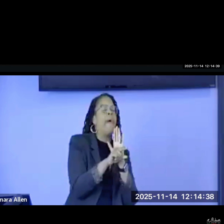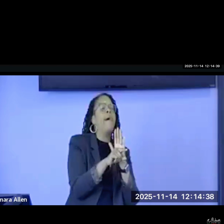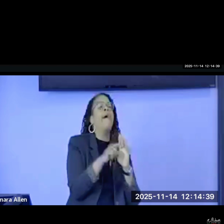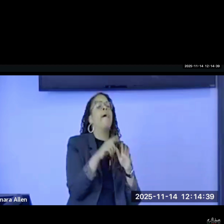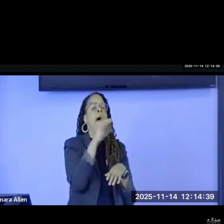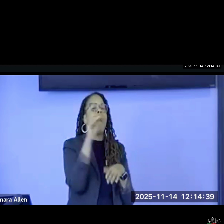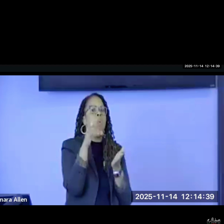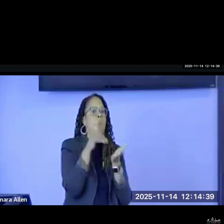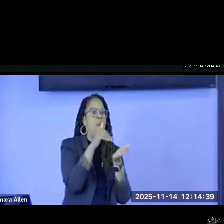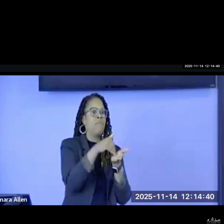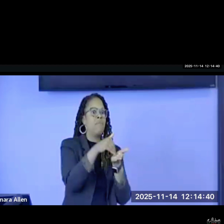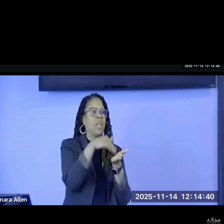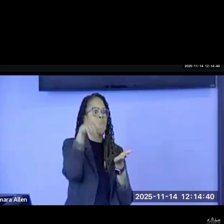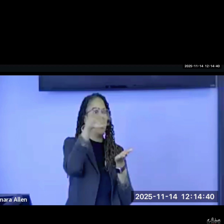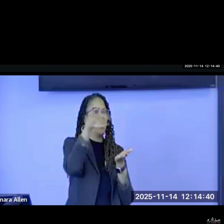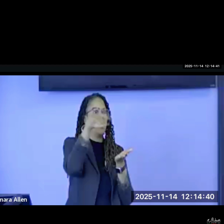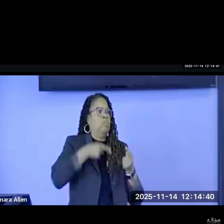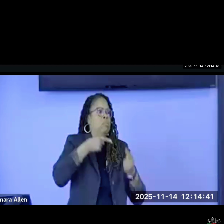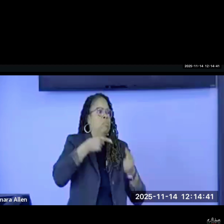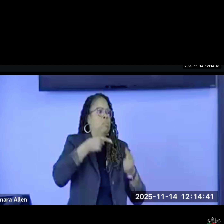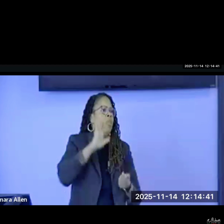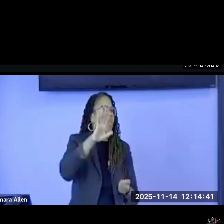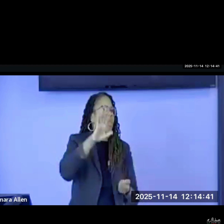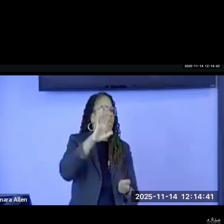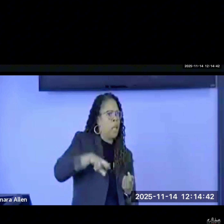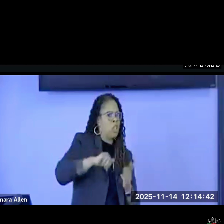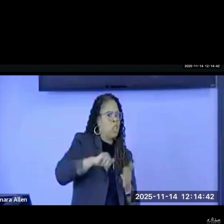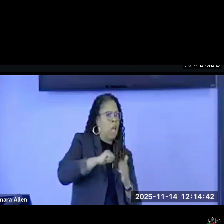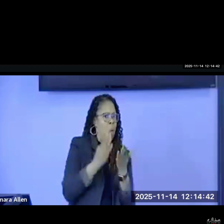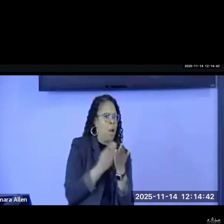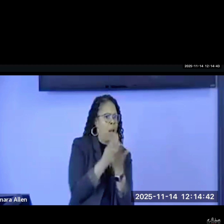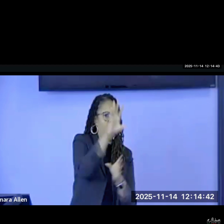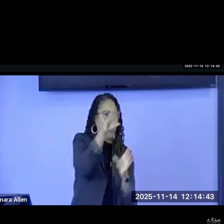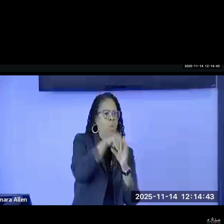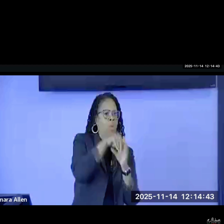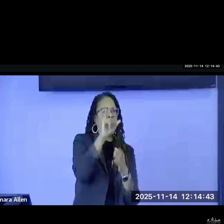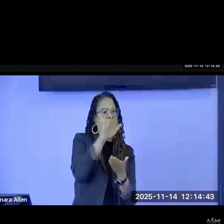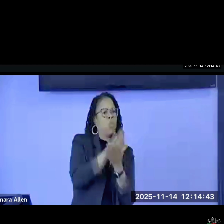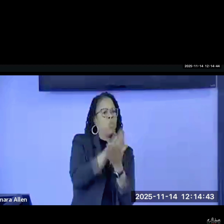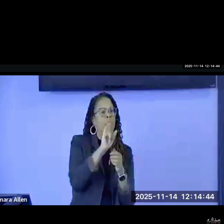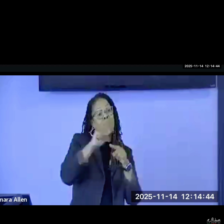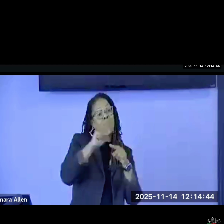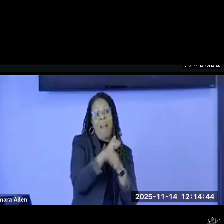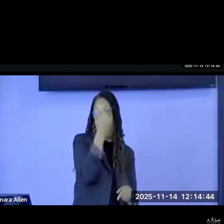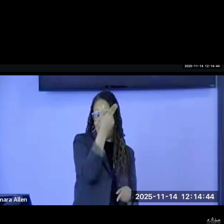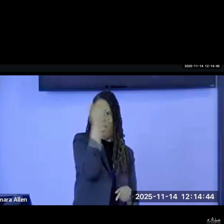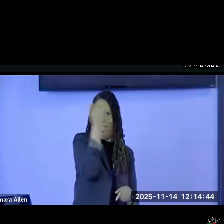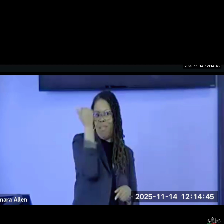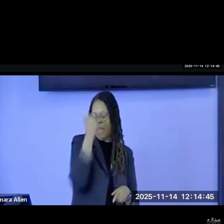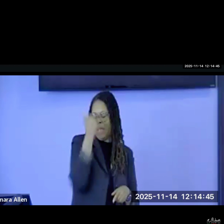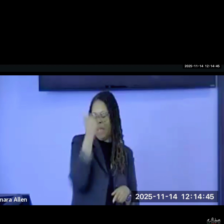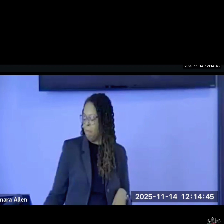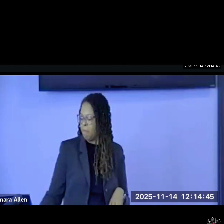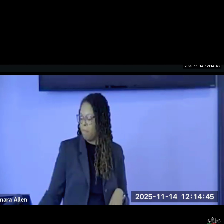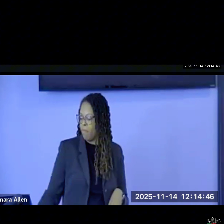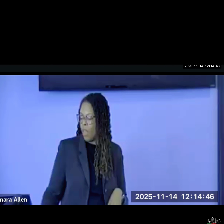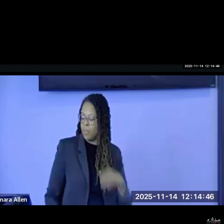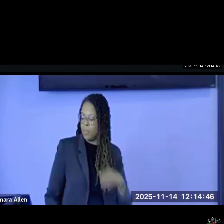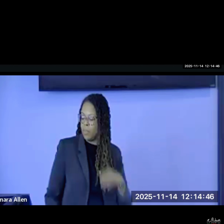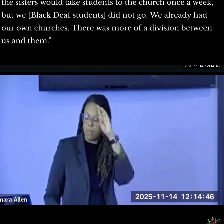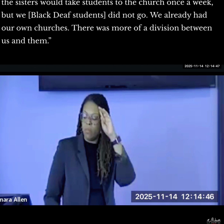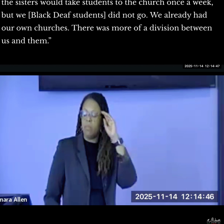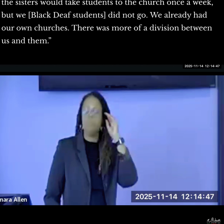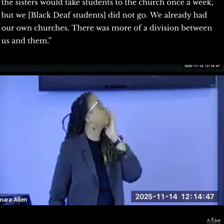school they went to had a strong Catholic background. And so they did struggle with their